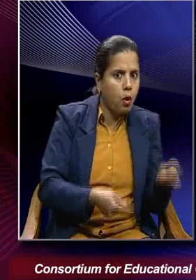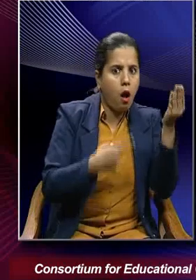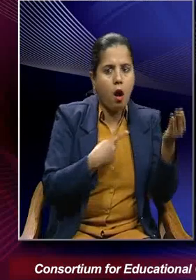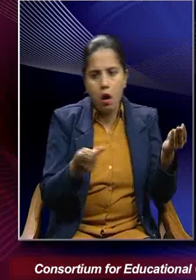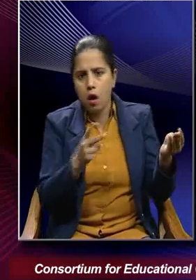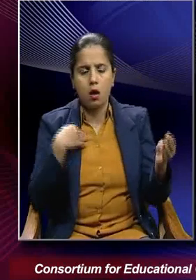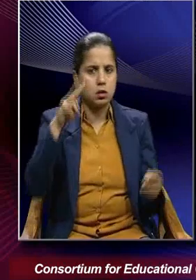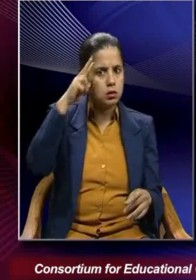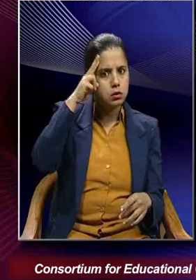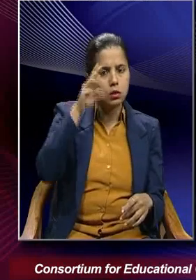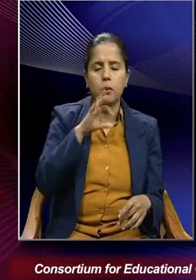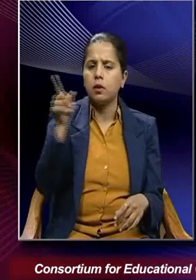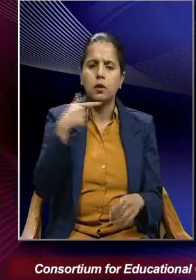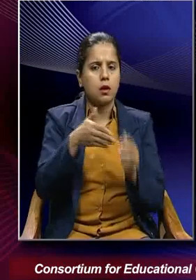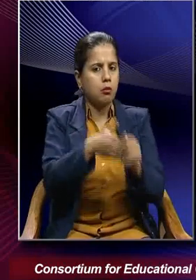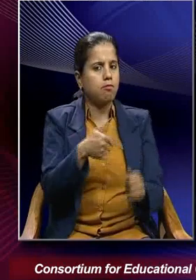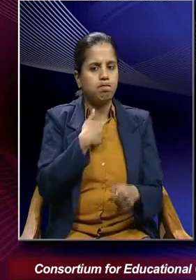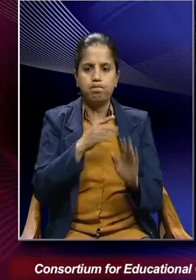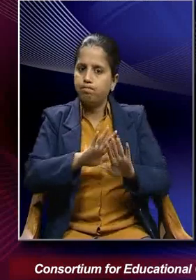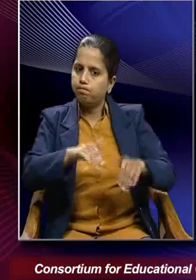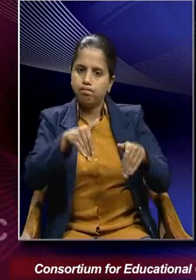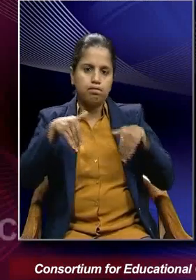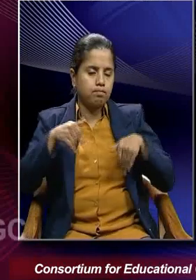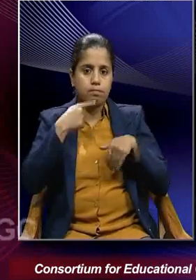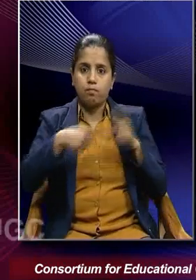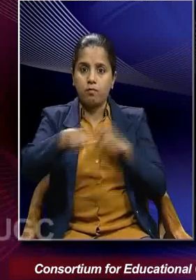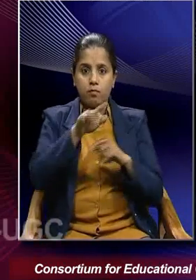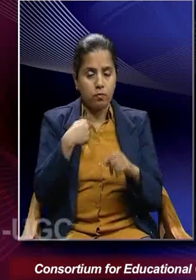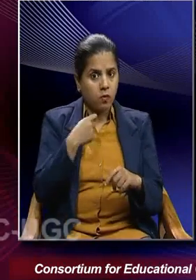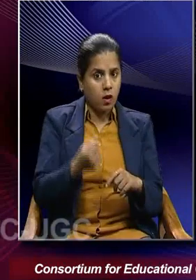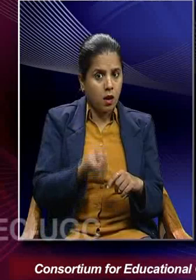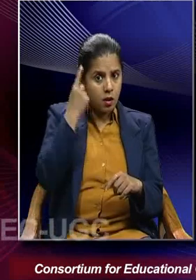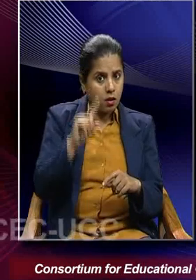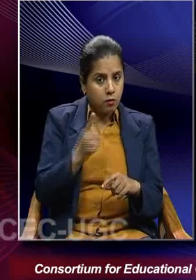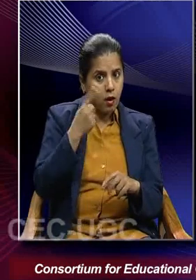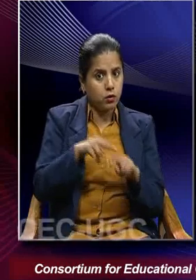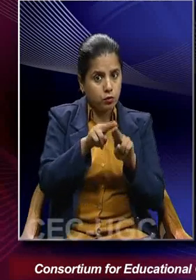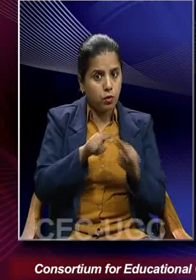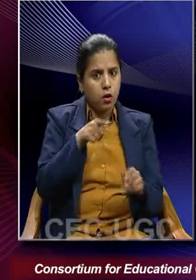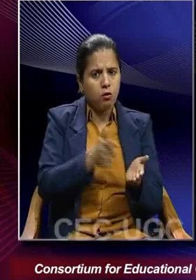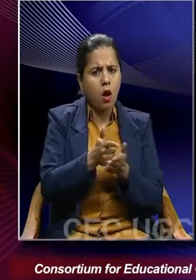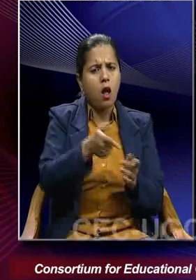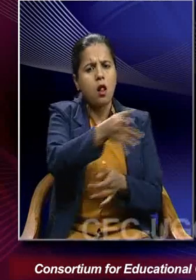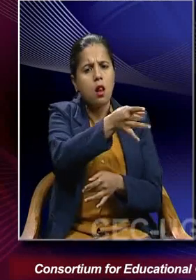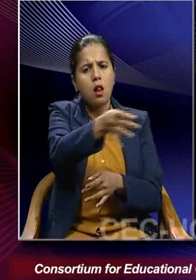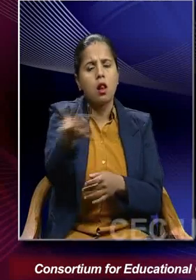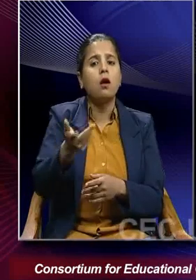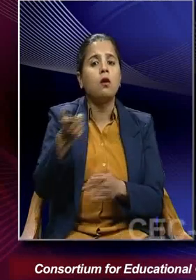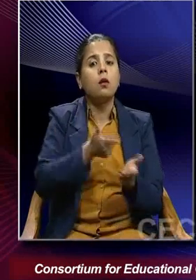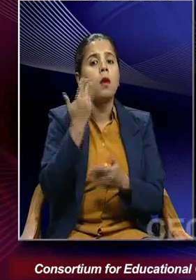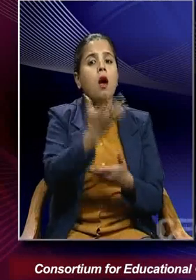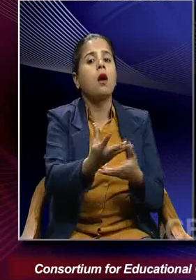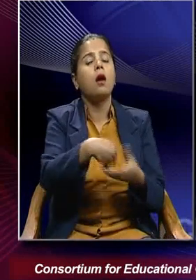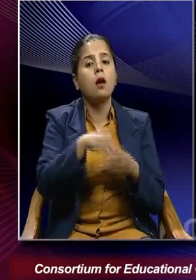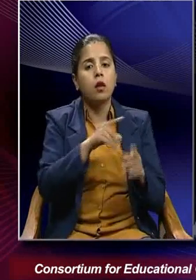said that he would not lead them unless he had that kind of an understanding and agreement of the villages which were involved. And villagers,